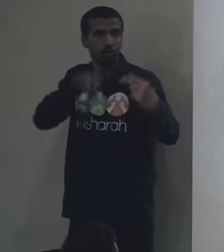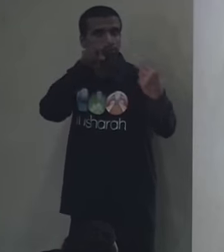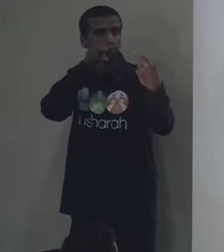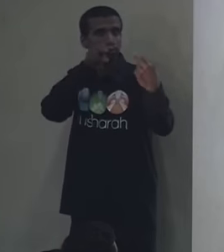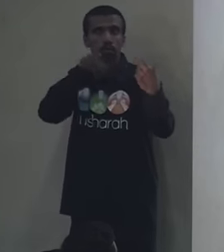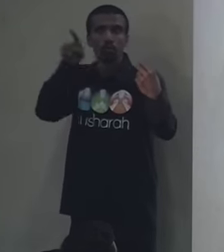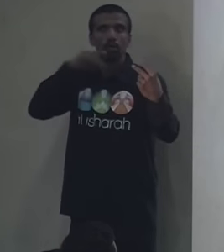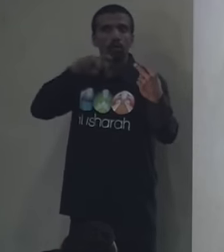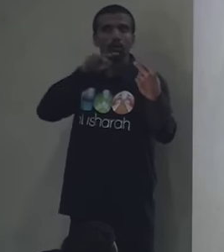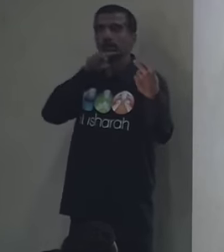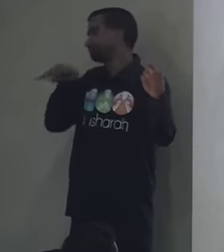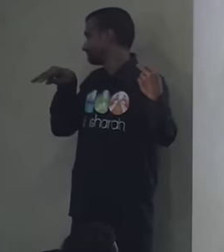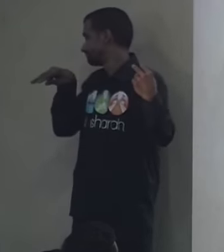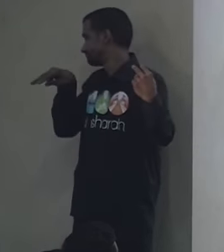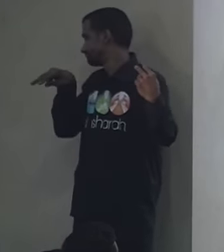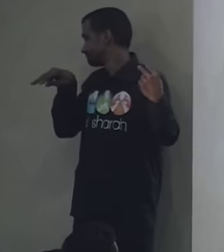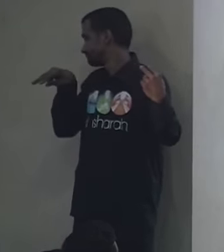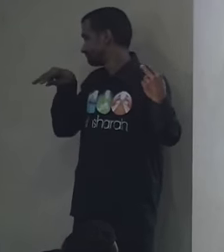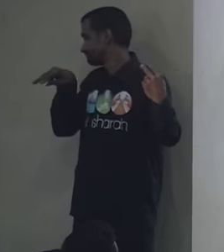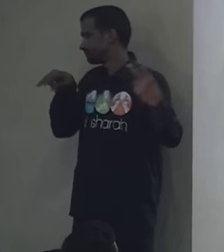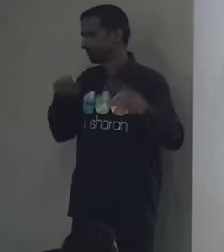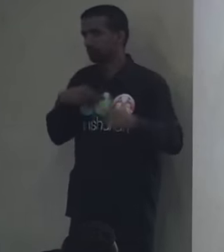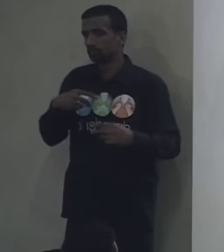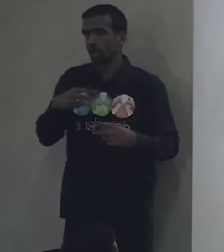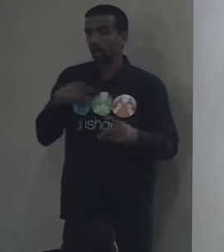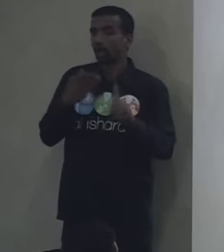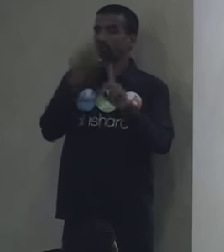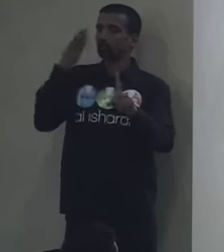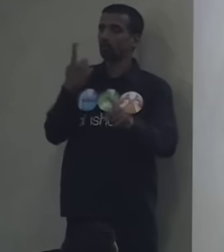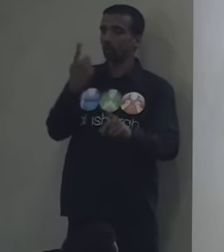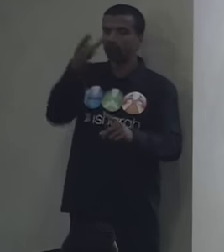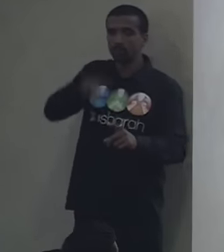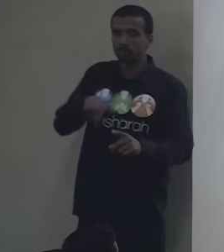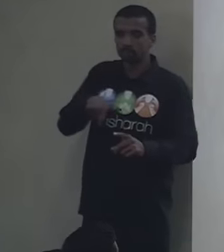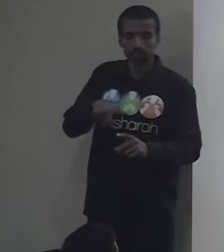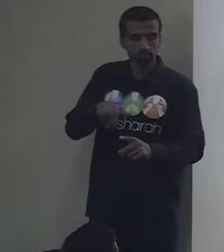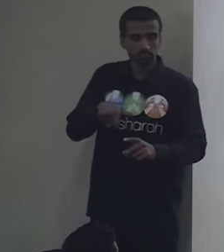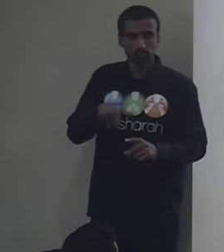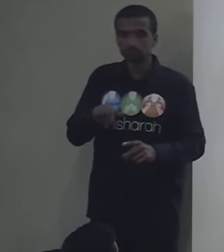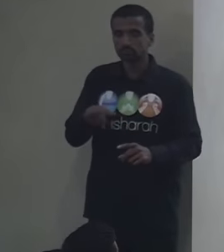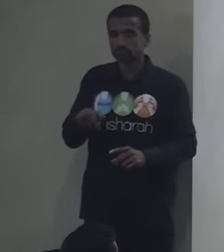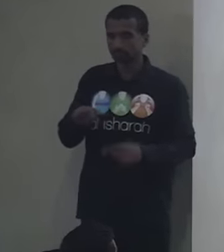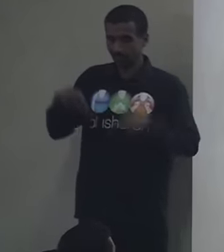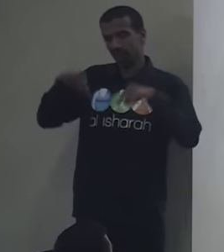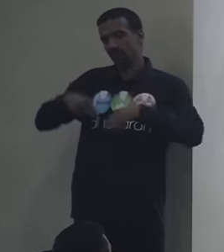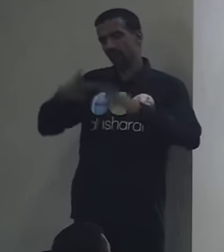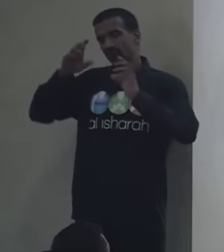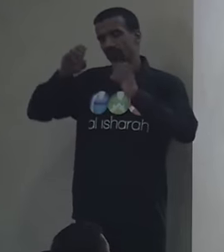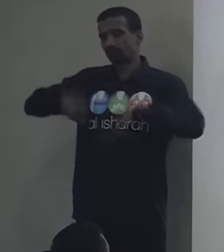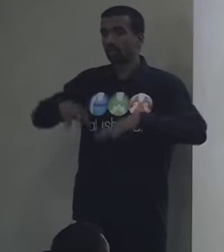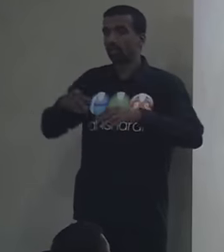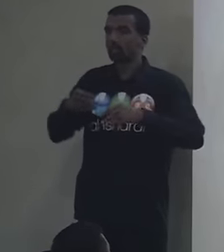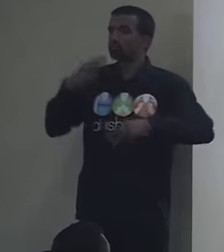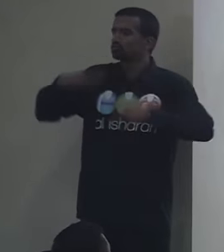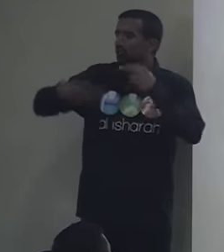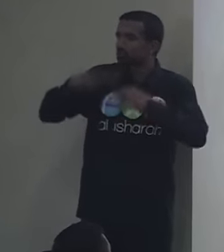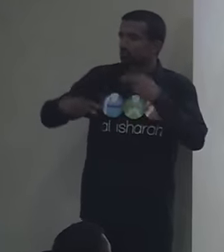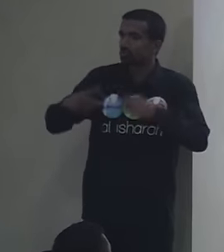avoid eye contact. Like one of the places that I noticed, some people are very good at avoiding eye contact here at restaurants, the